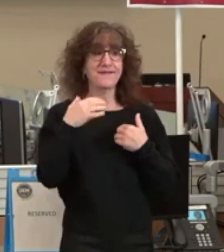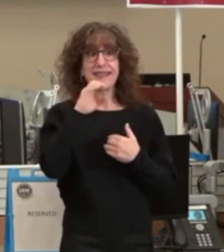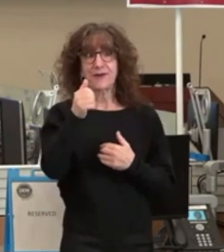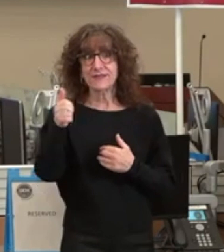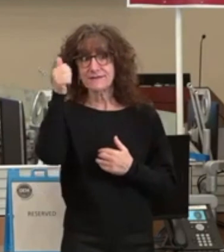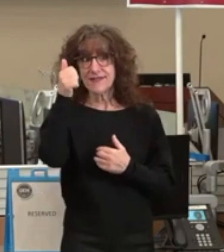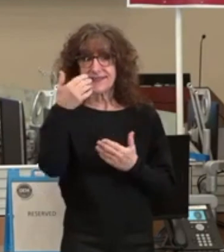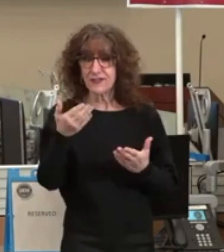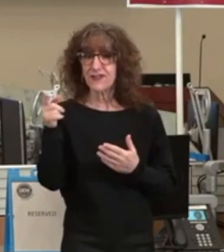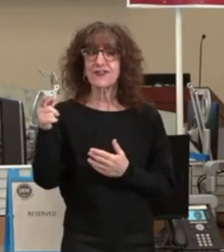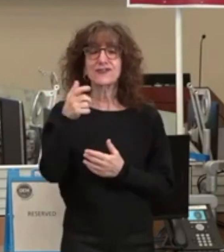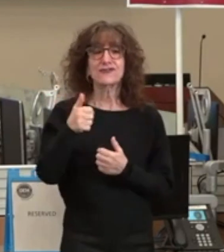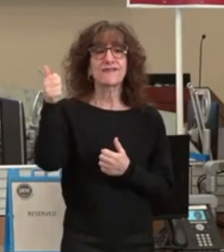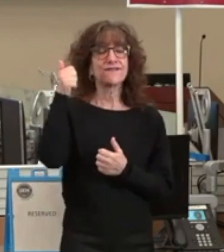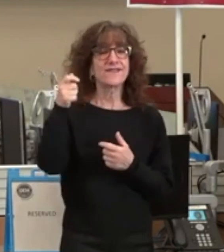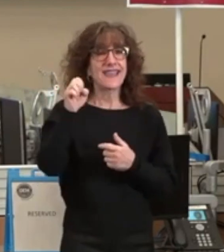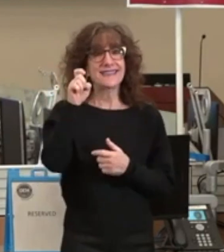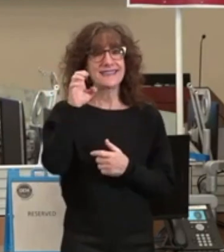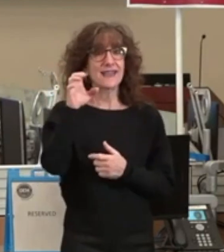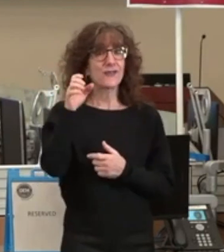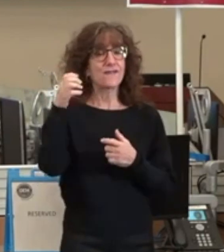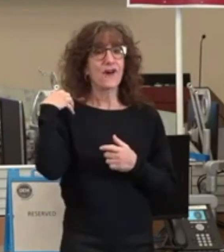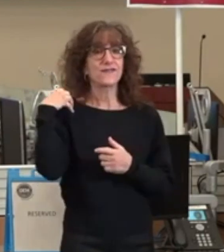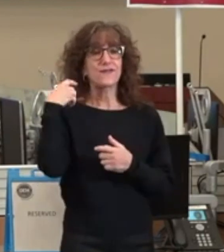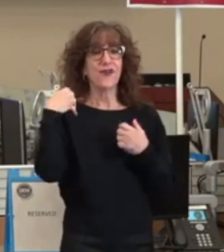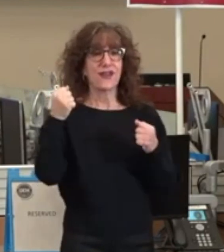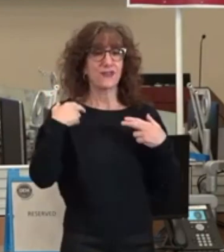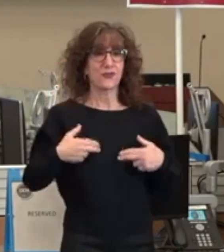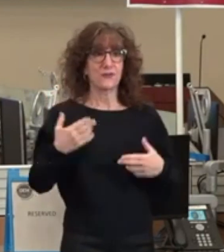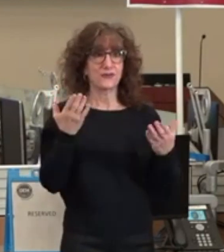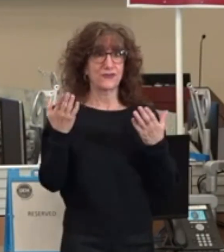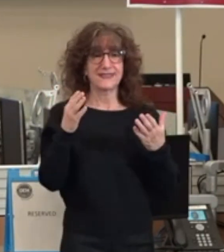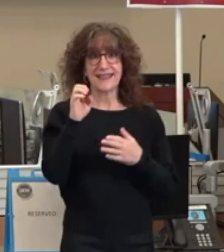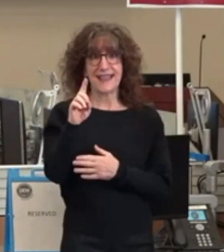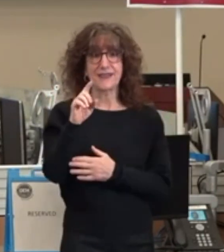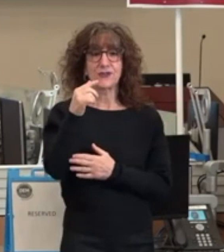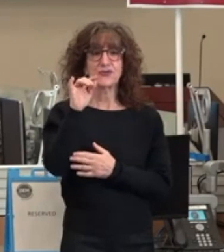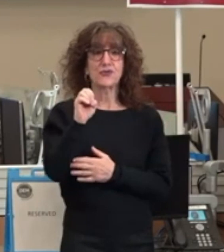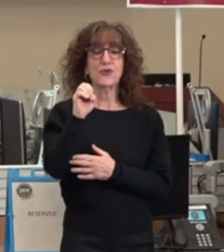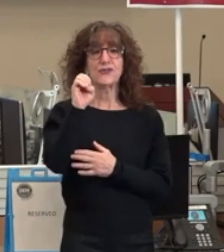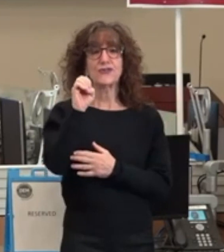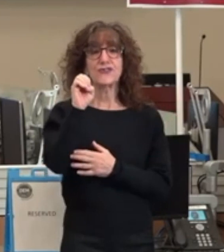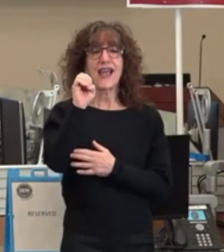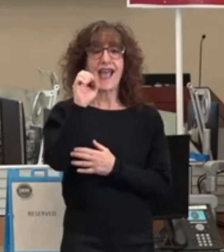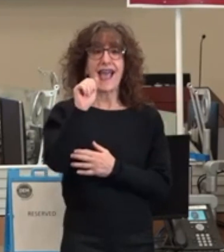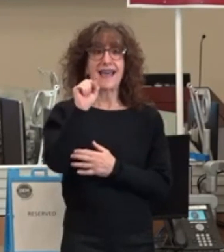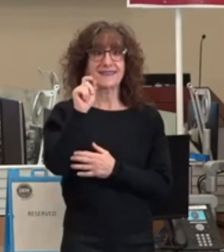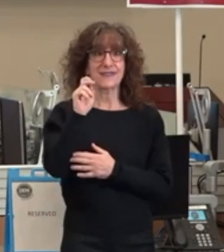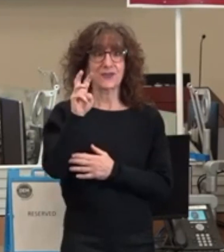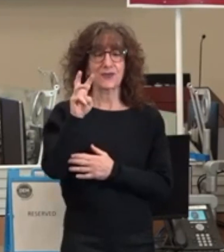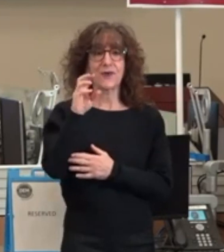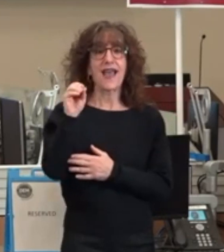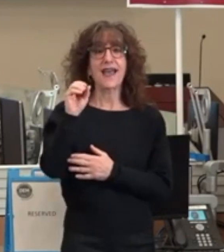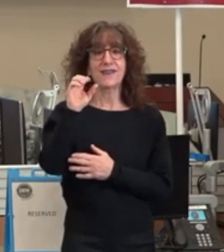have Deputy Chief Administrative Officer for Health, Human Services, and Education, Dr. George Askew, as well as Olo Alekemi, who is the